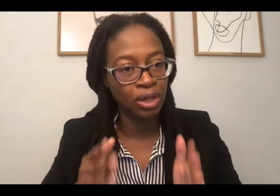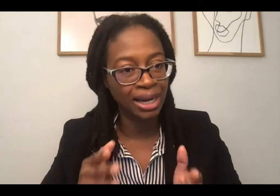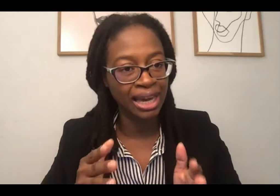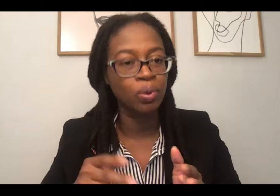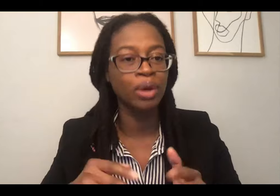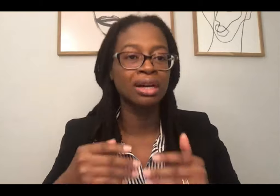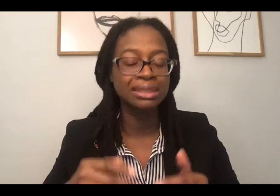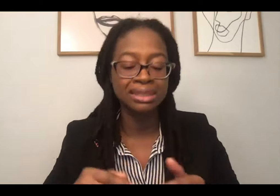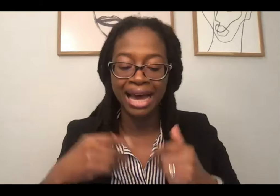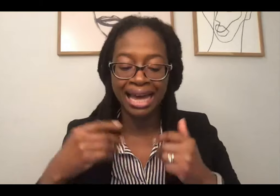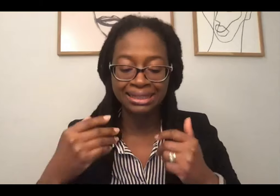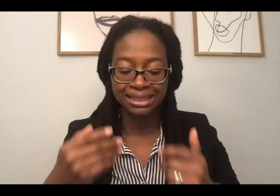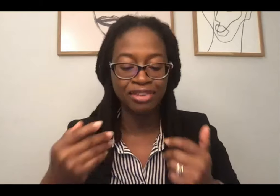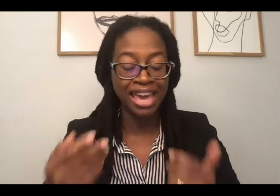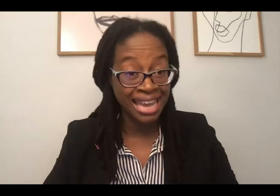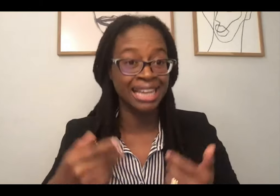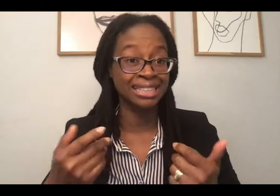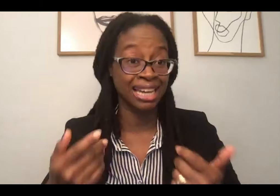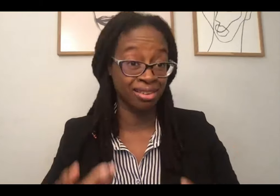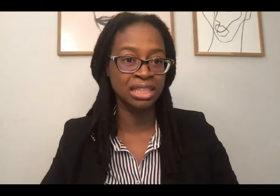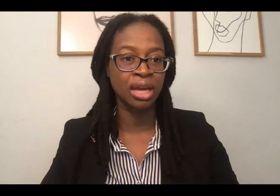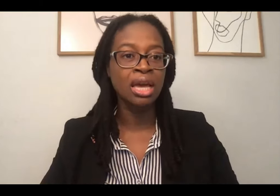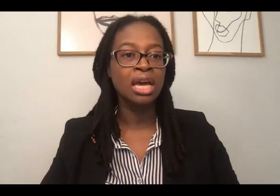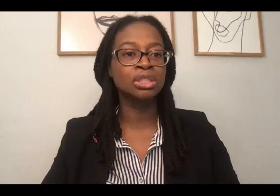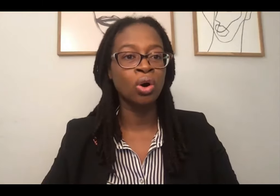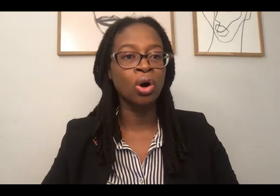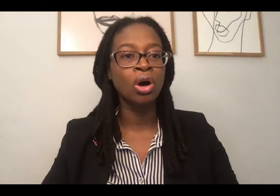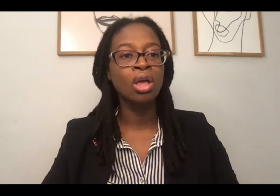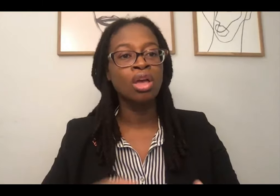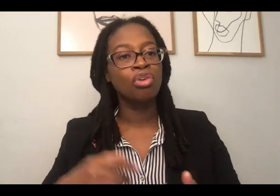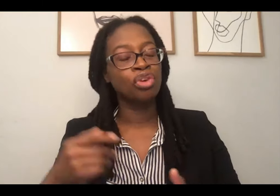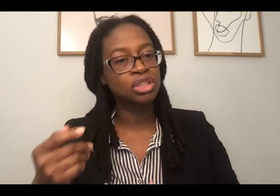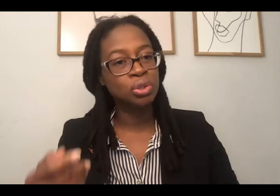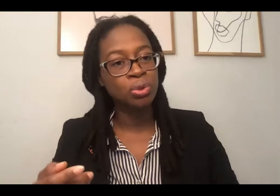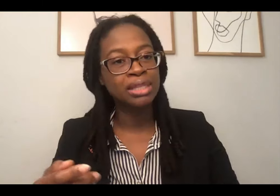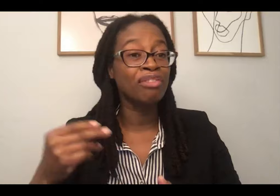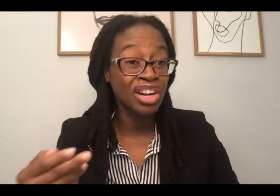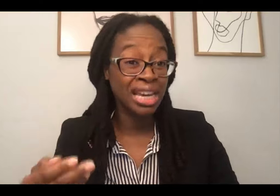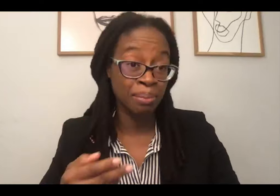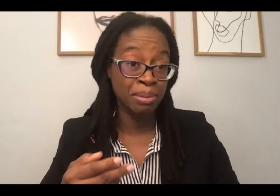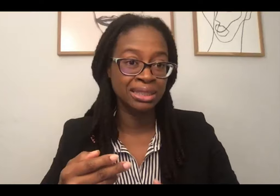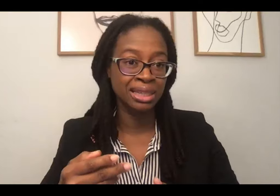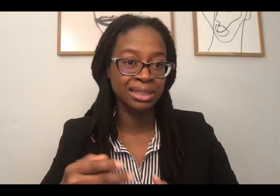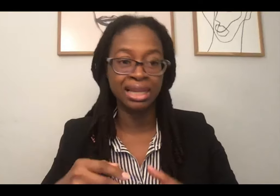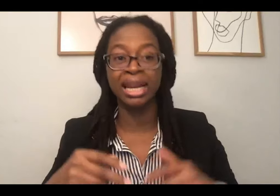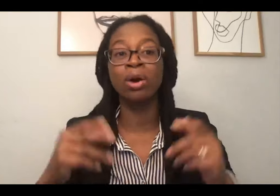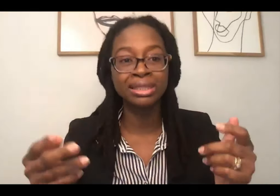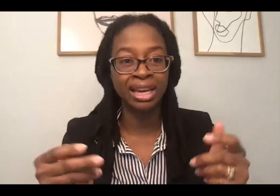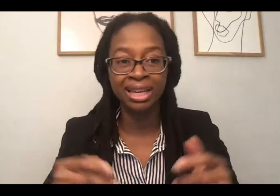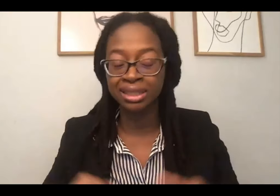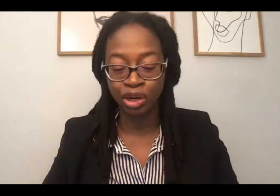what does access look like when we consider assistive aids and technology? So for students who have learning disabilities, and I always